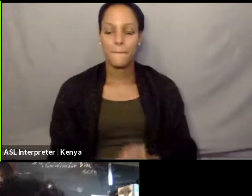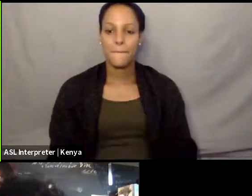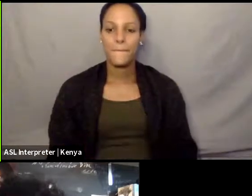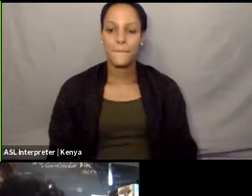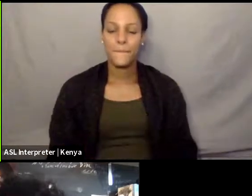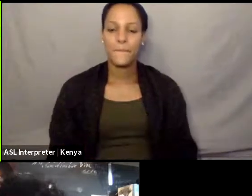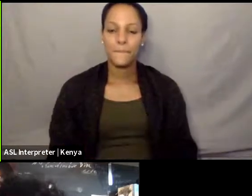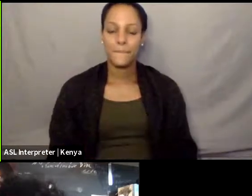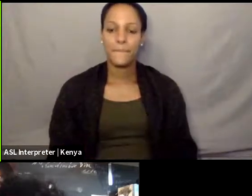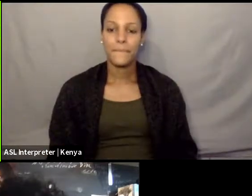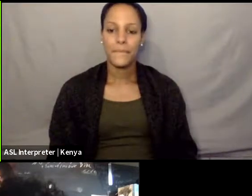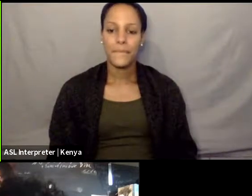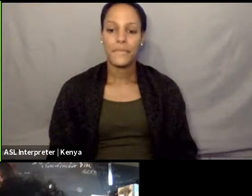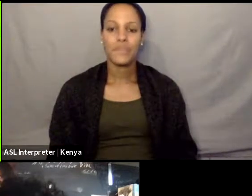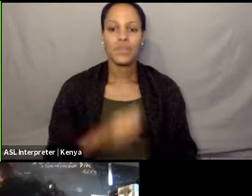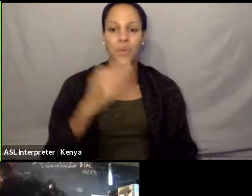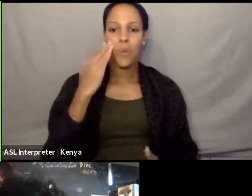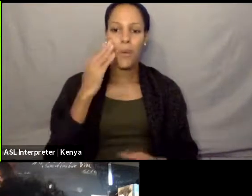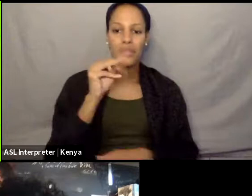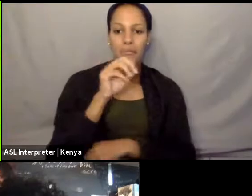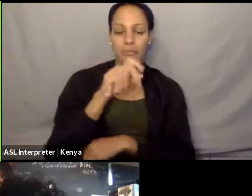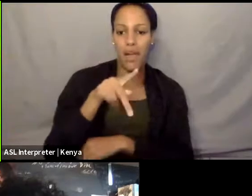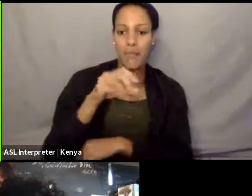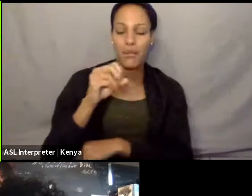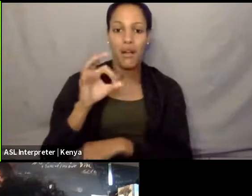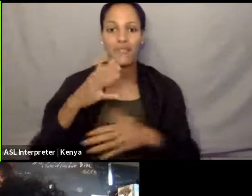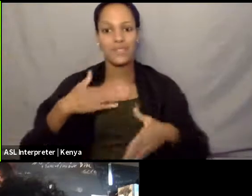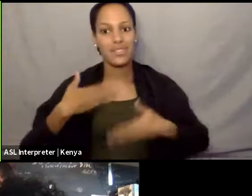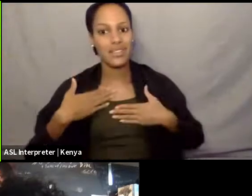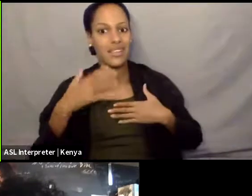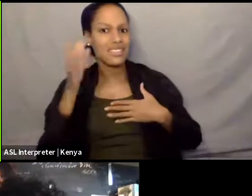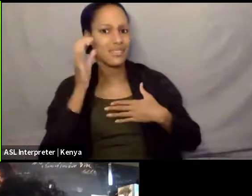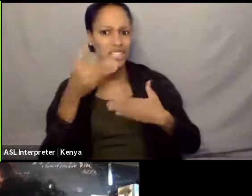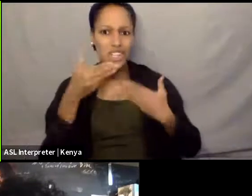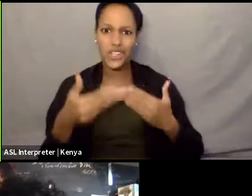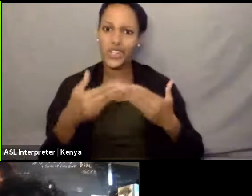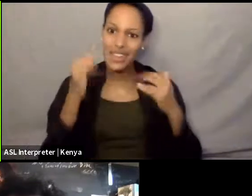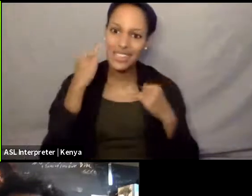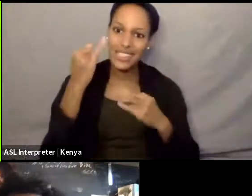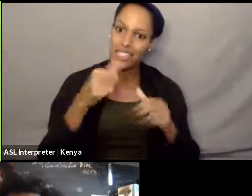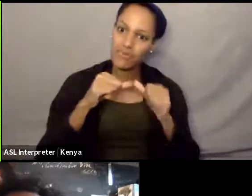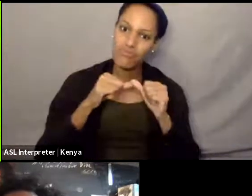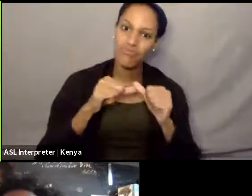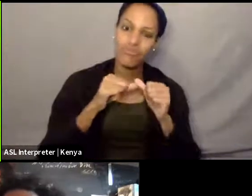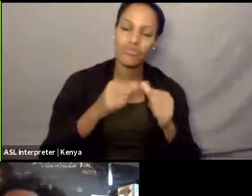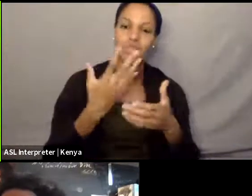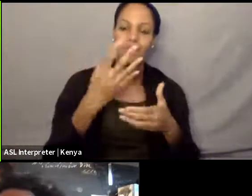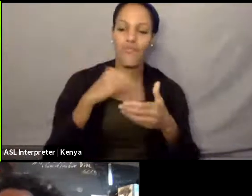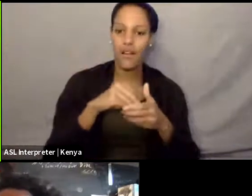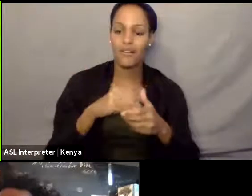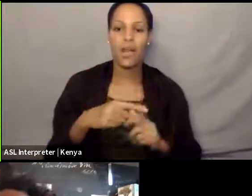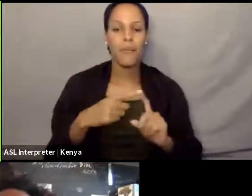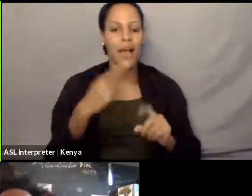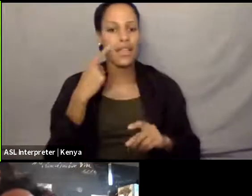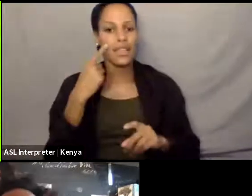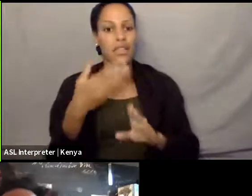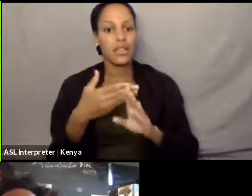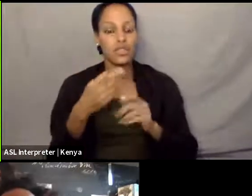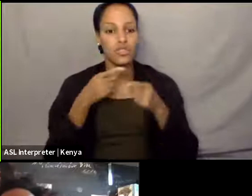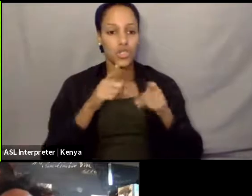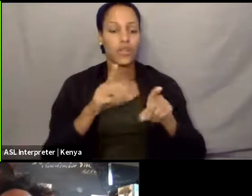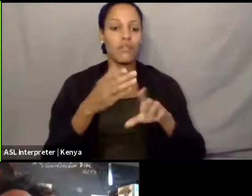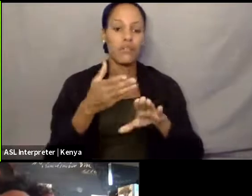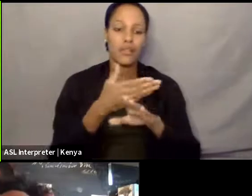somebody that the map of delights sounds like a terrific idea to pursue. So I think in the conversation before we got started,